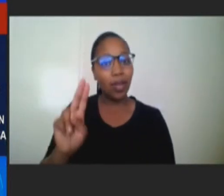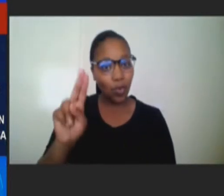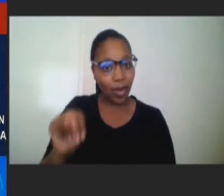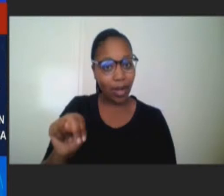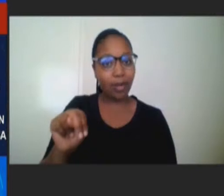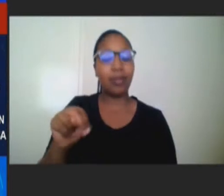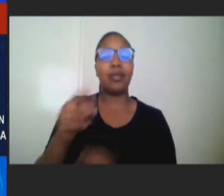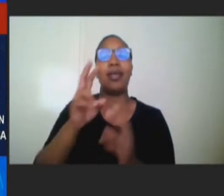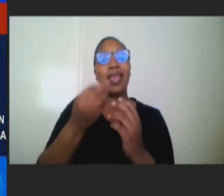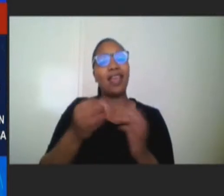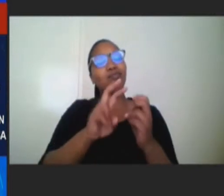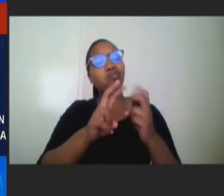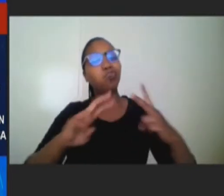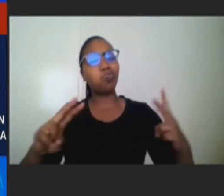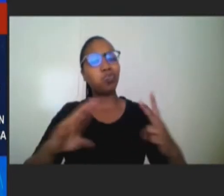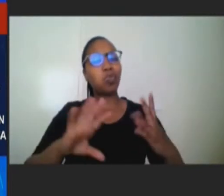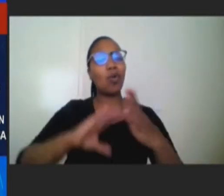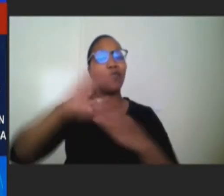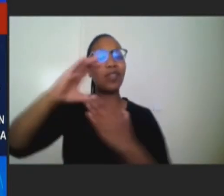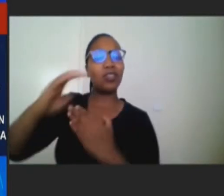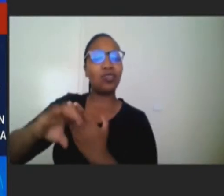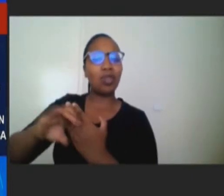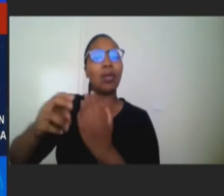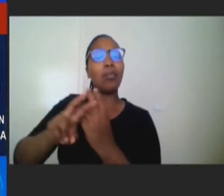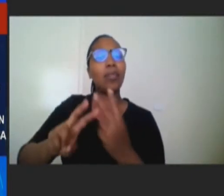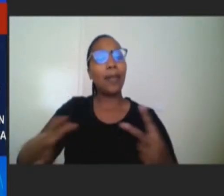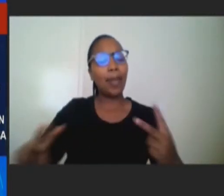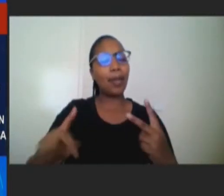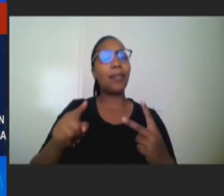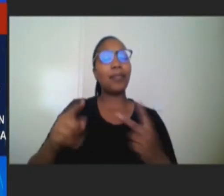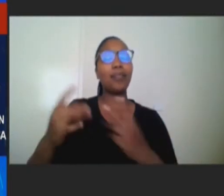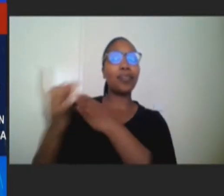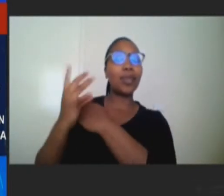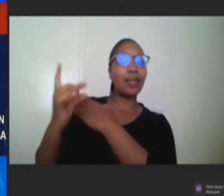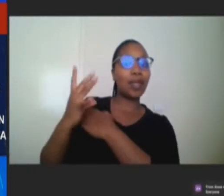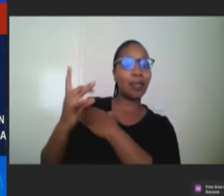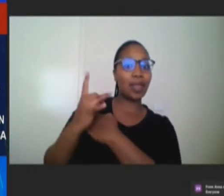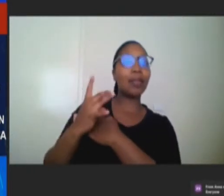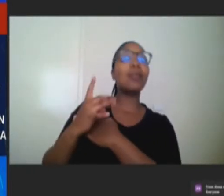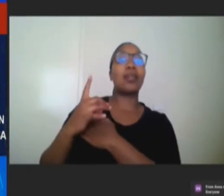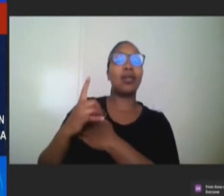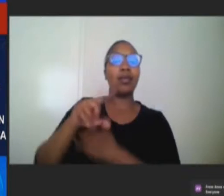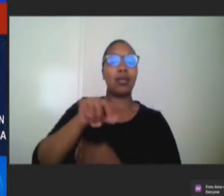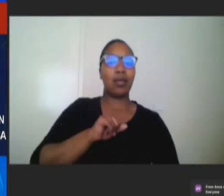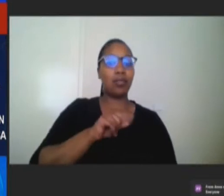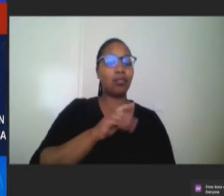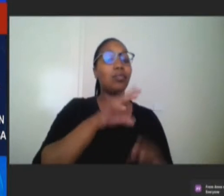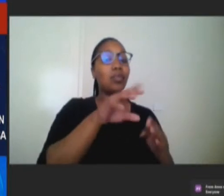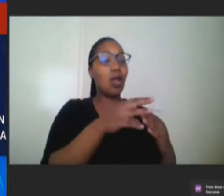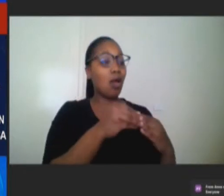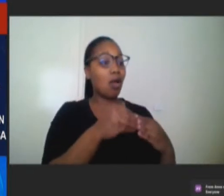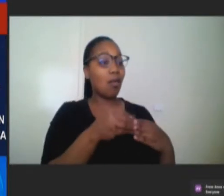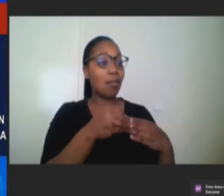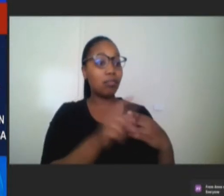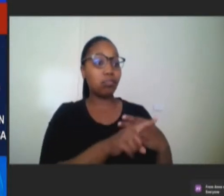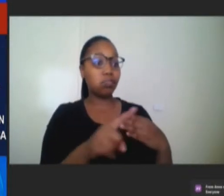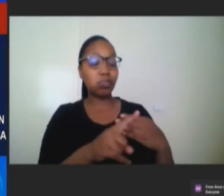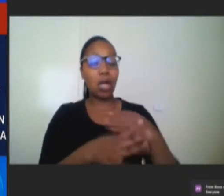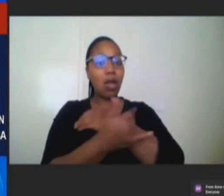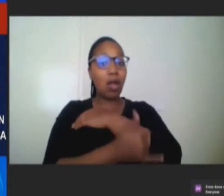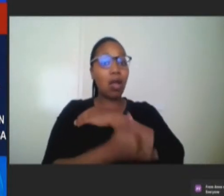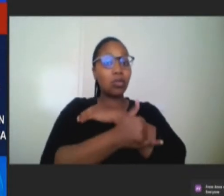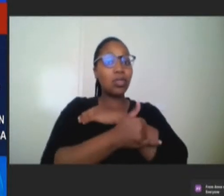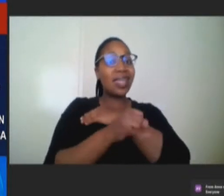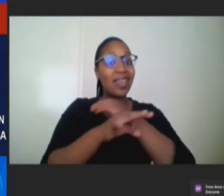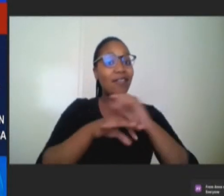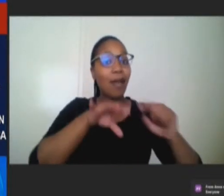conventions in terms of international health regulations, which bind all member countries, that when you, in your country,